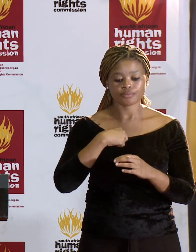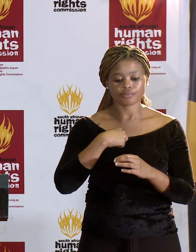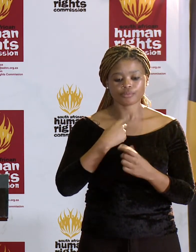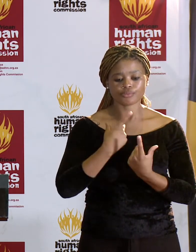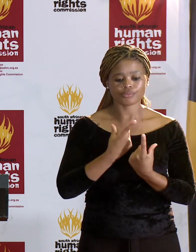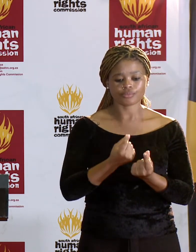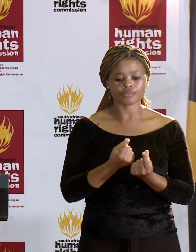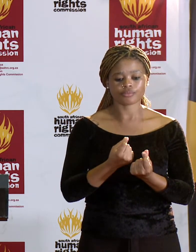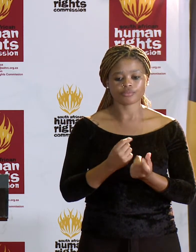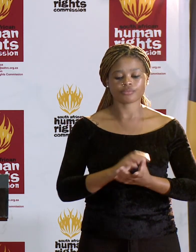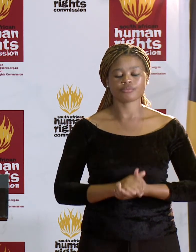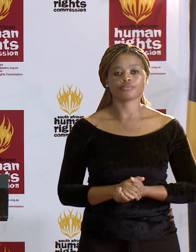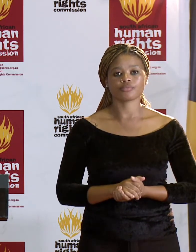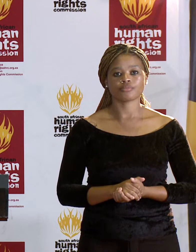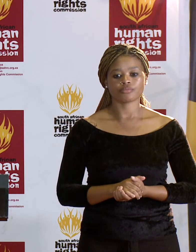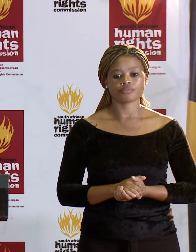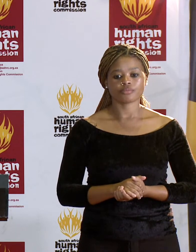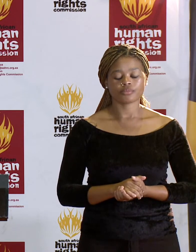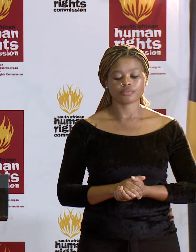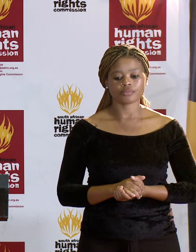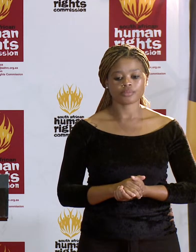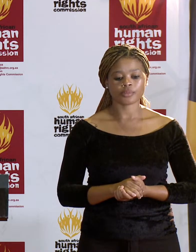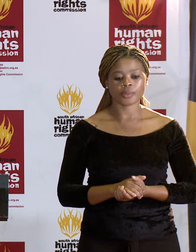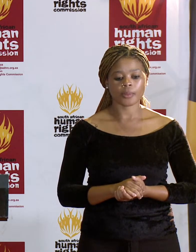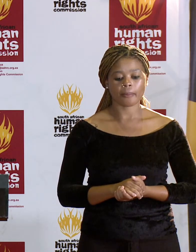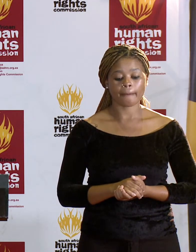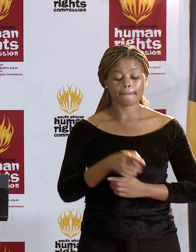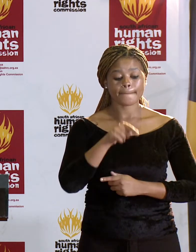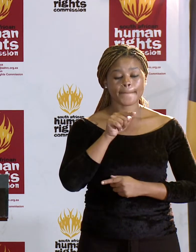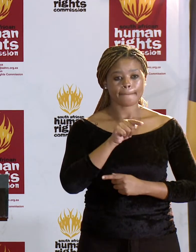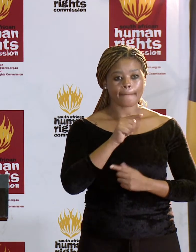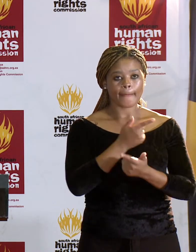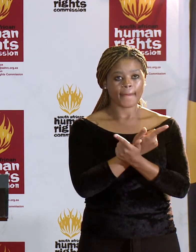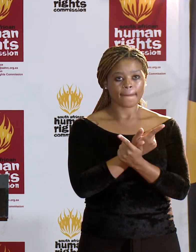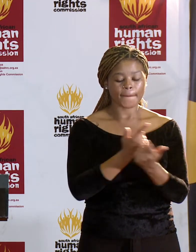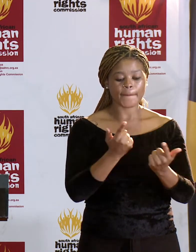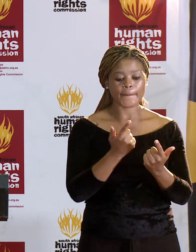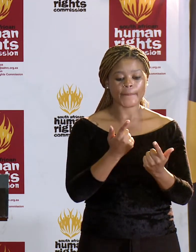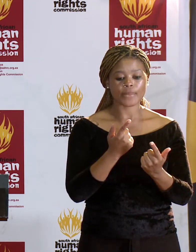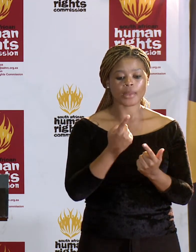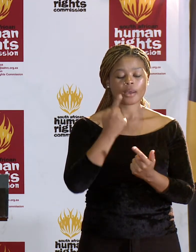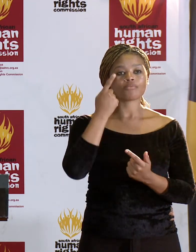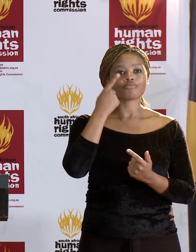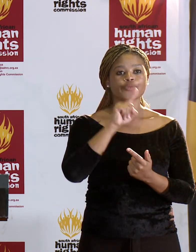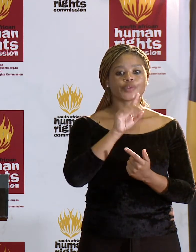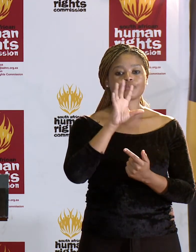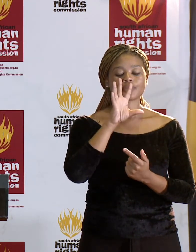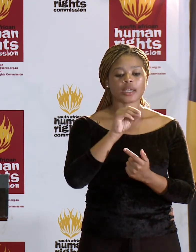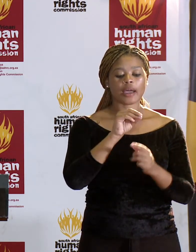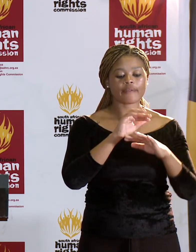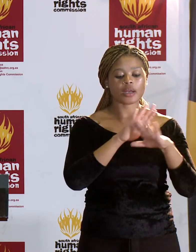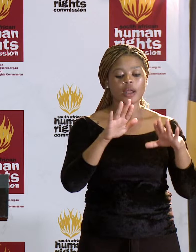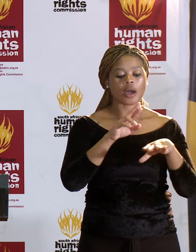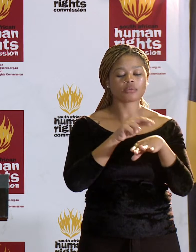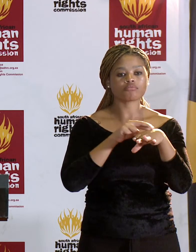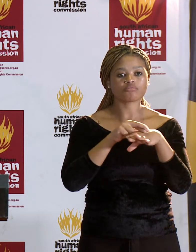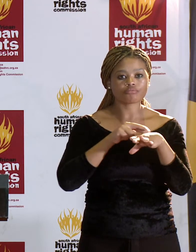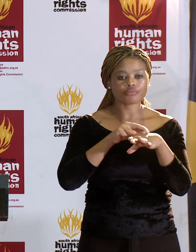healed. As such, this launch is another layer fortifying the non-racial,